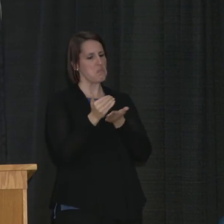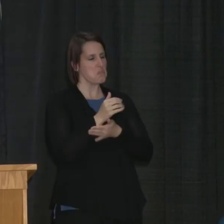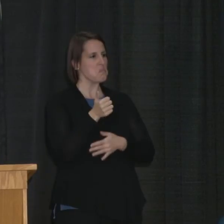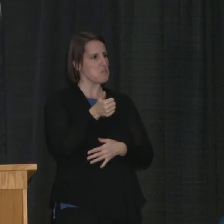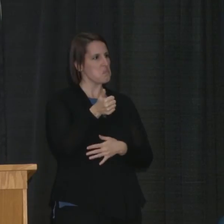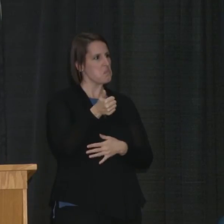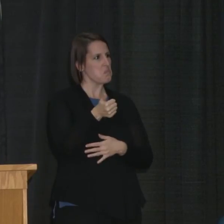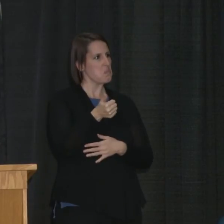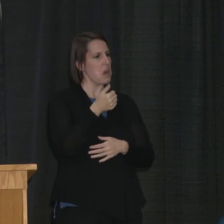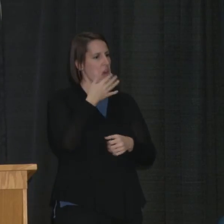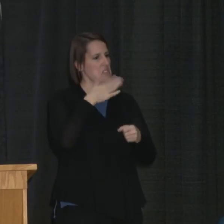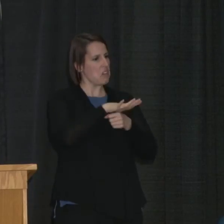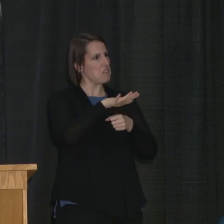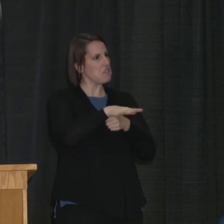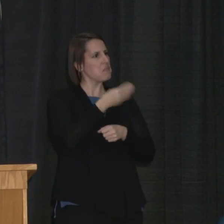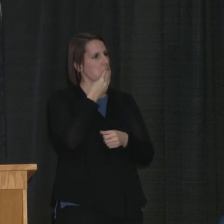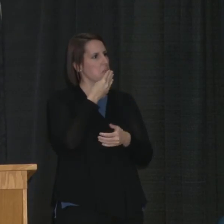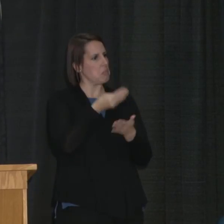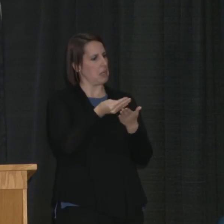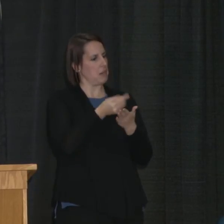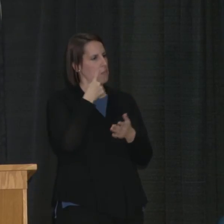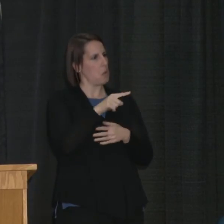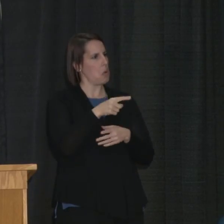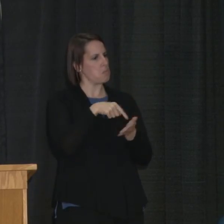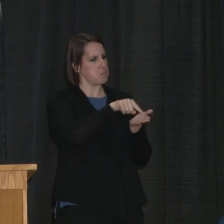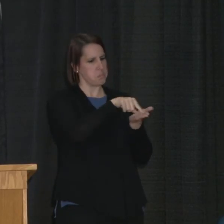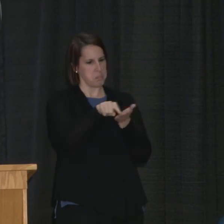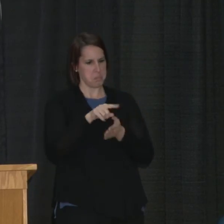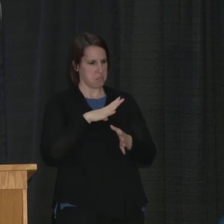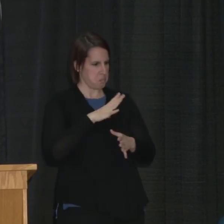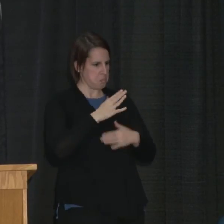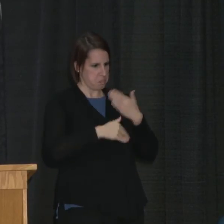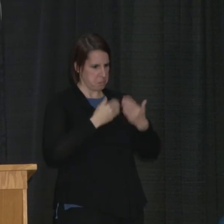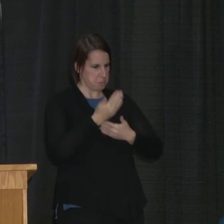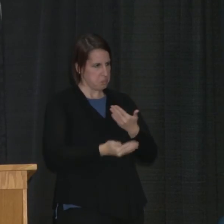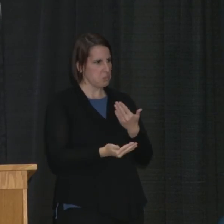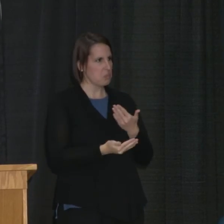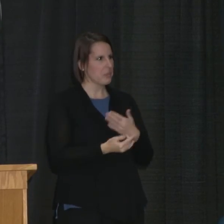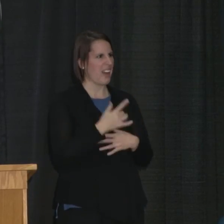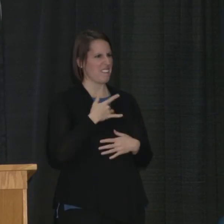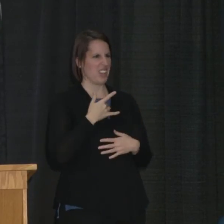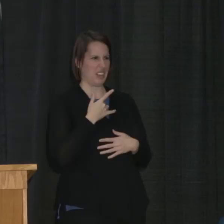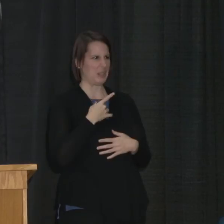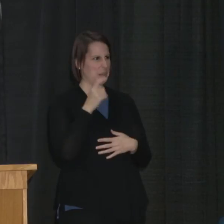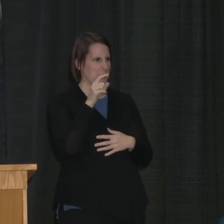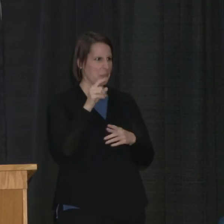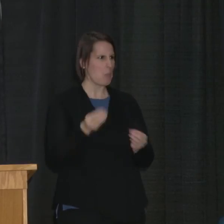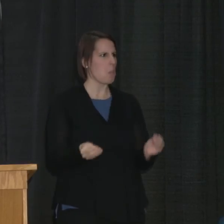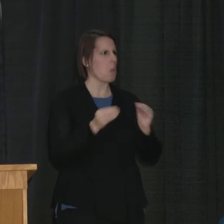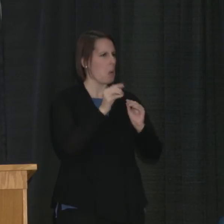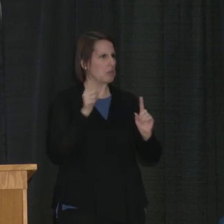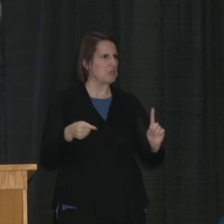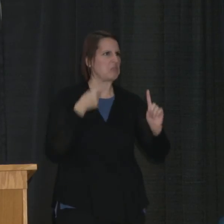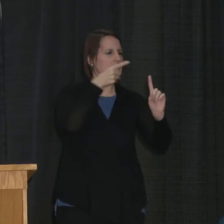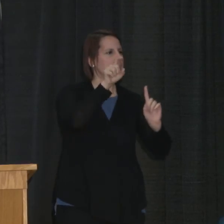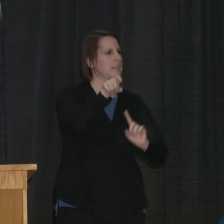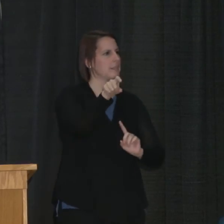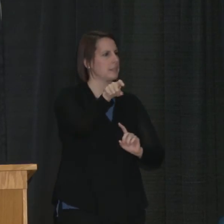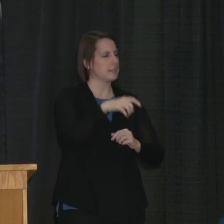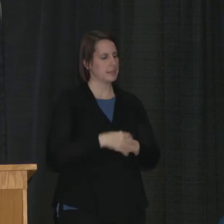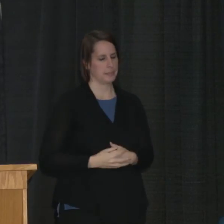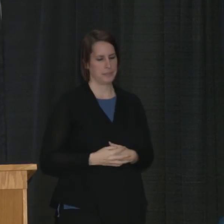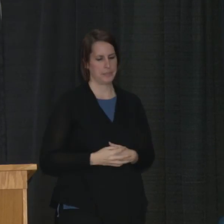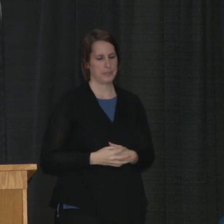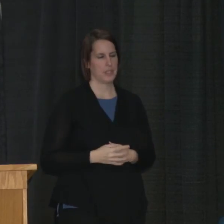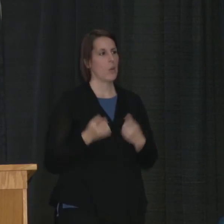wanted. I believe there is more to life than just paying bills. After much encouragement from friends,